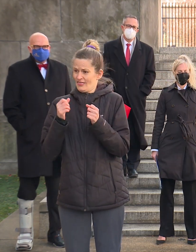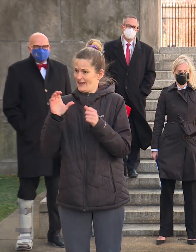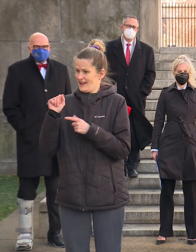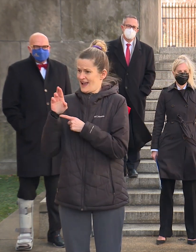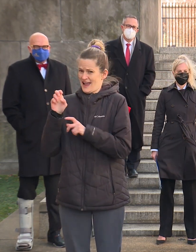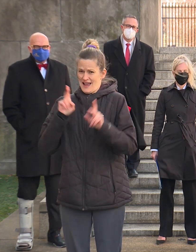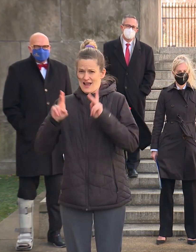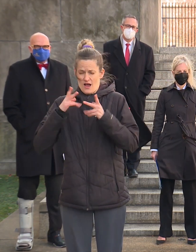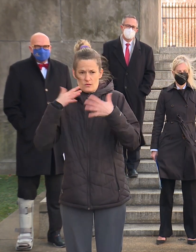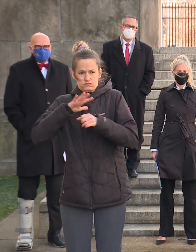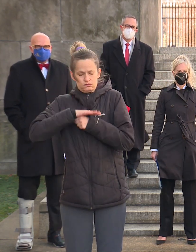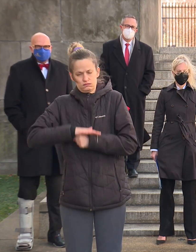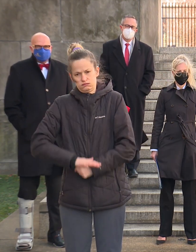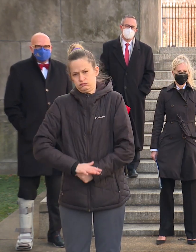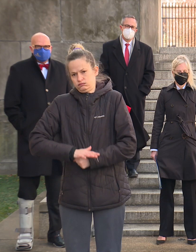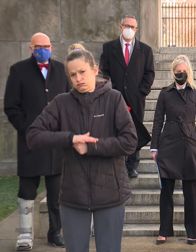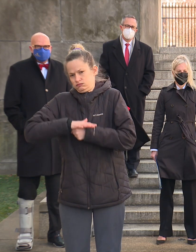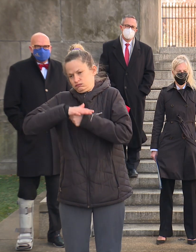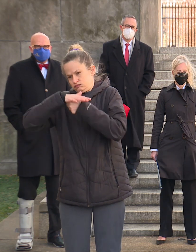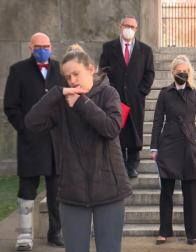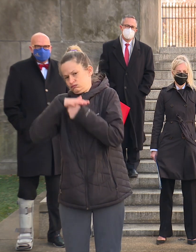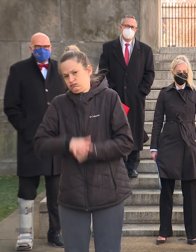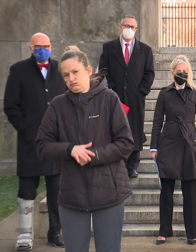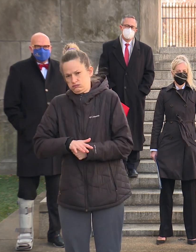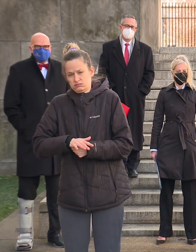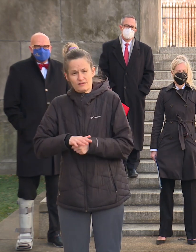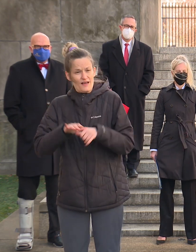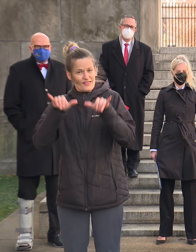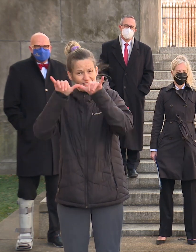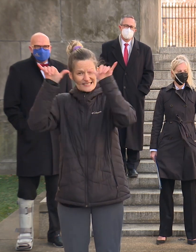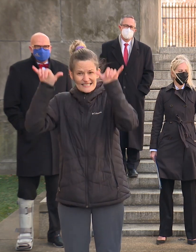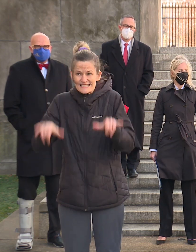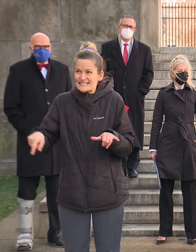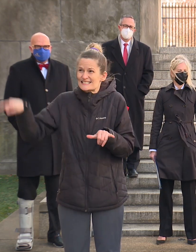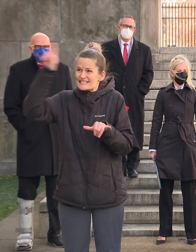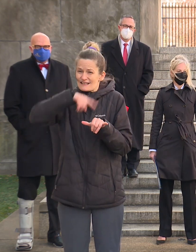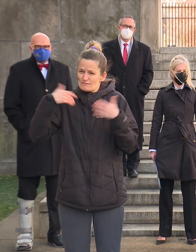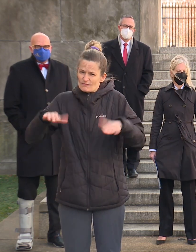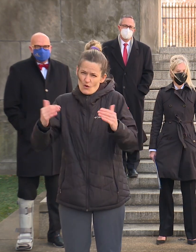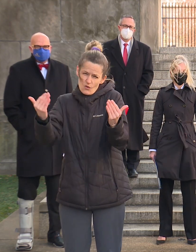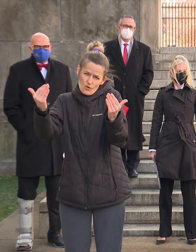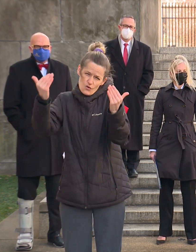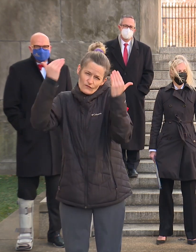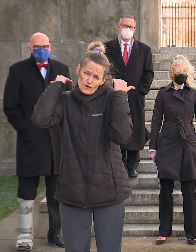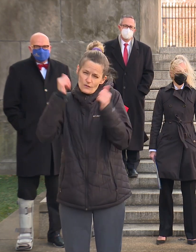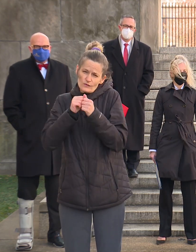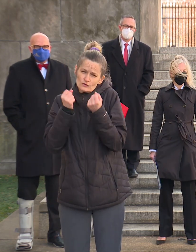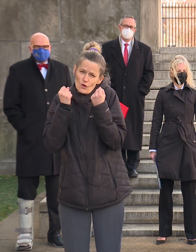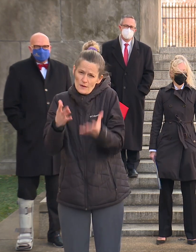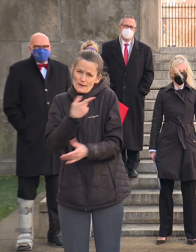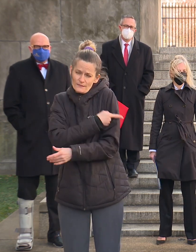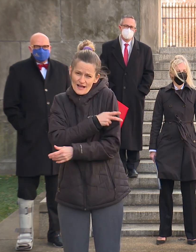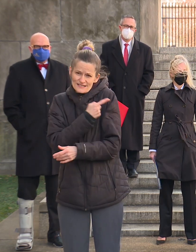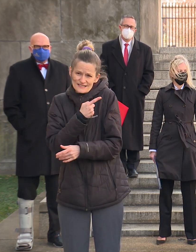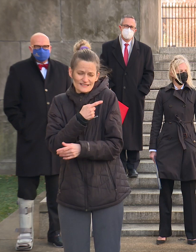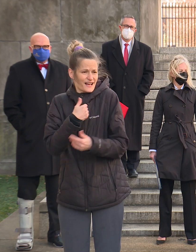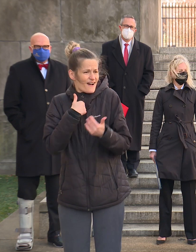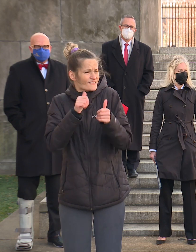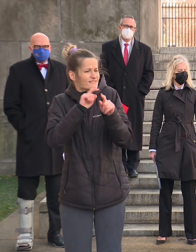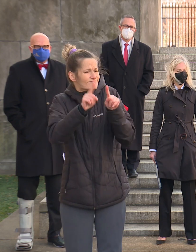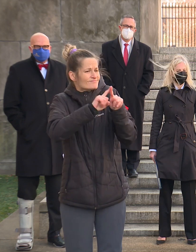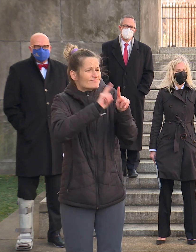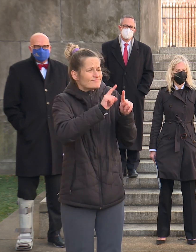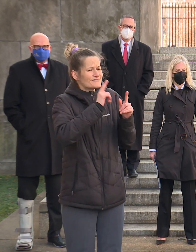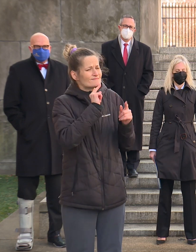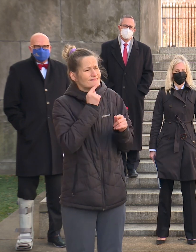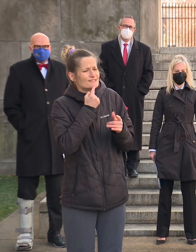saturate our healthcare systems with COVID-19 patients, there is less ability to care for people with other serious illnesses that require